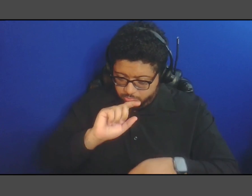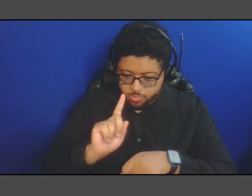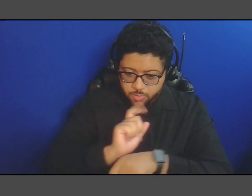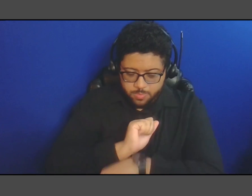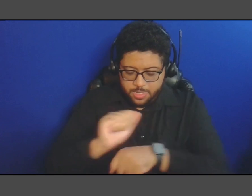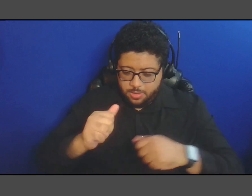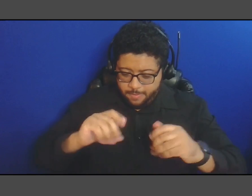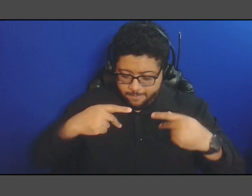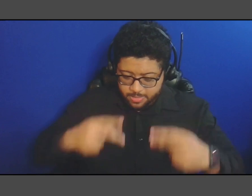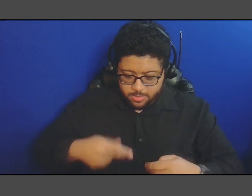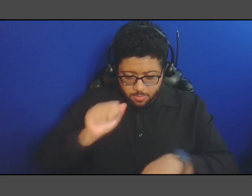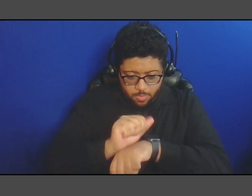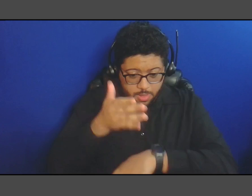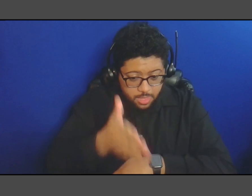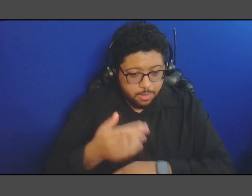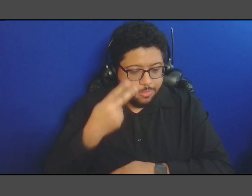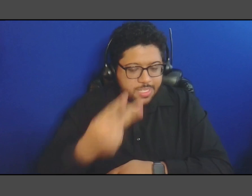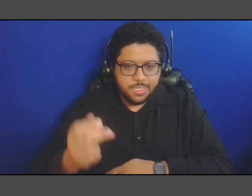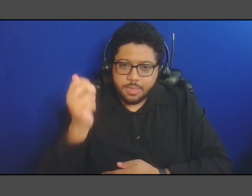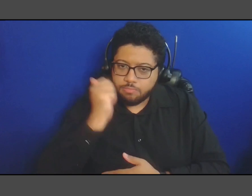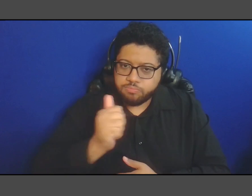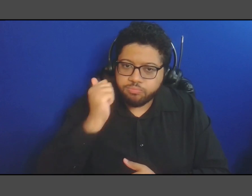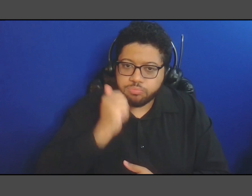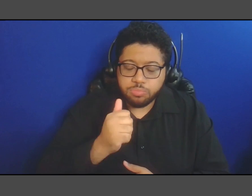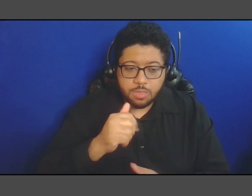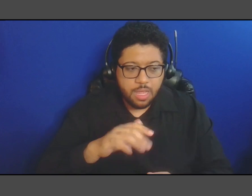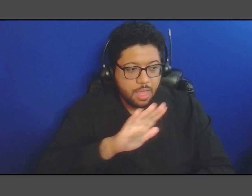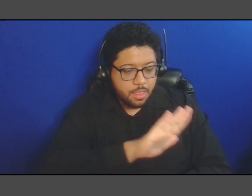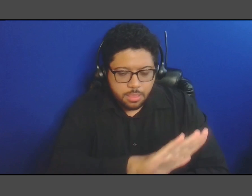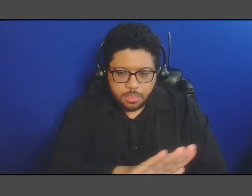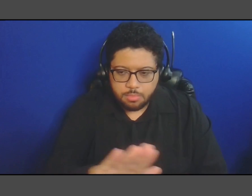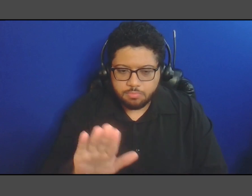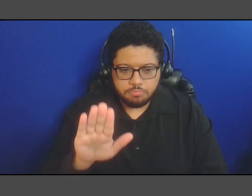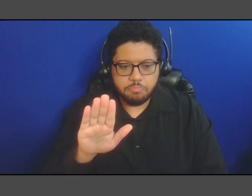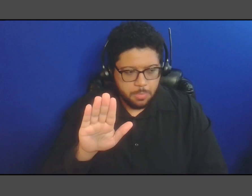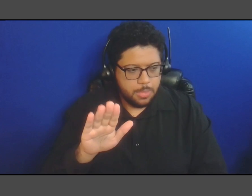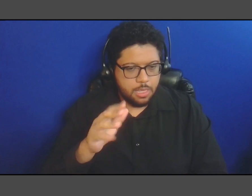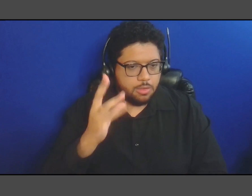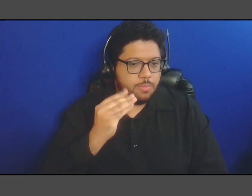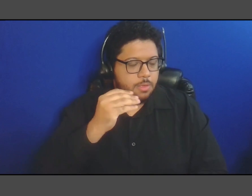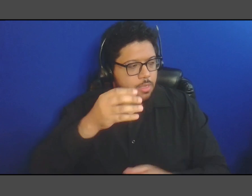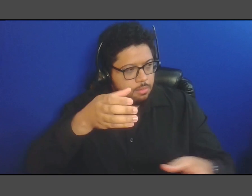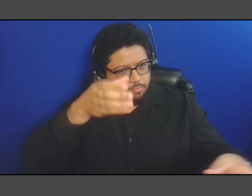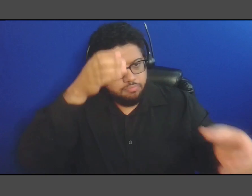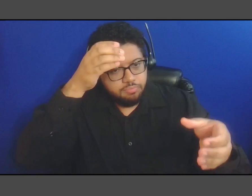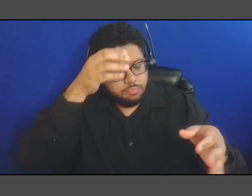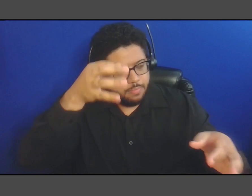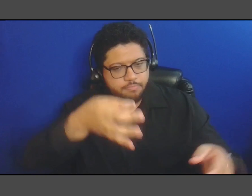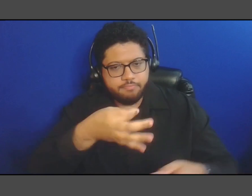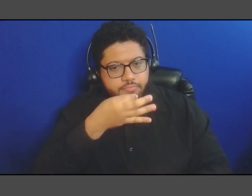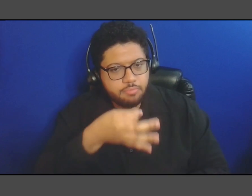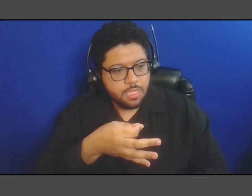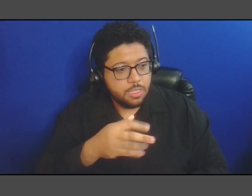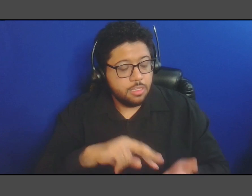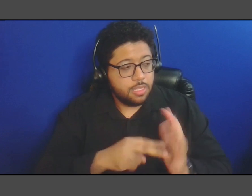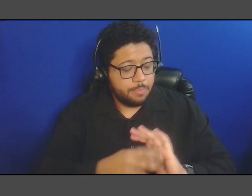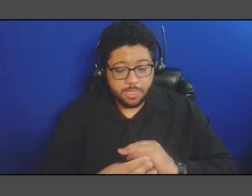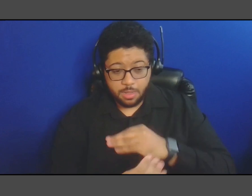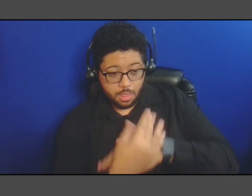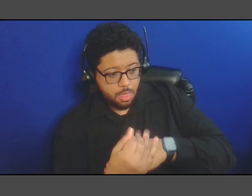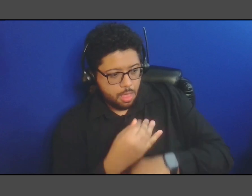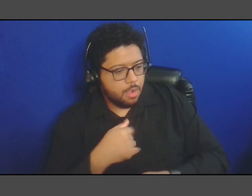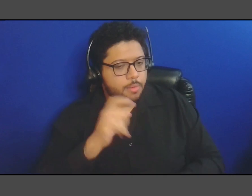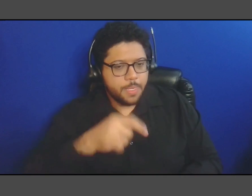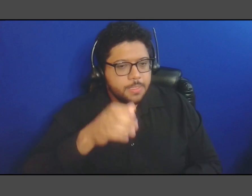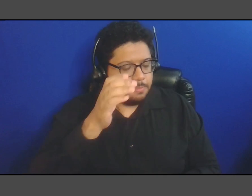that we listen to them and take from them what they know and understand to be true about the land and the